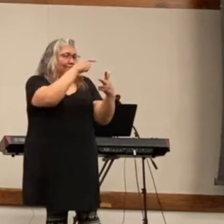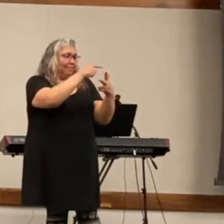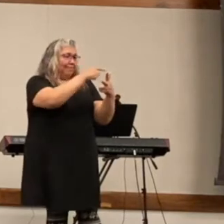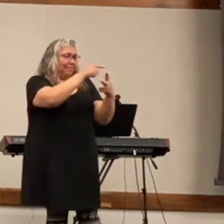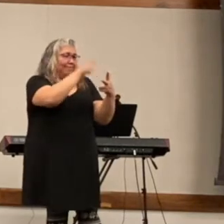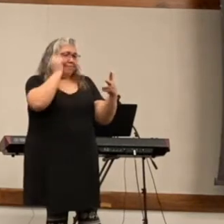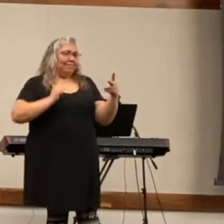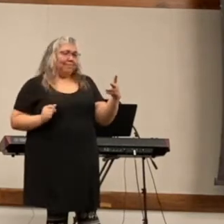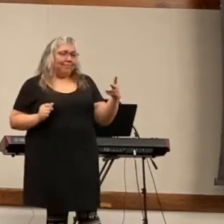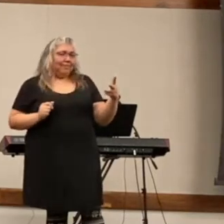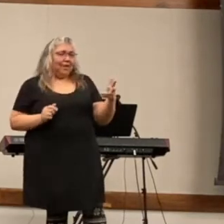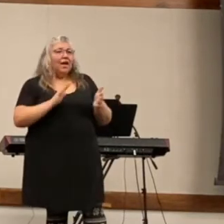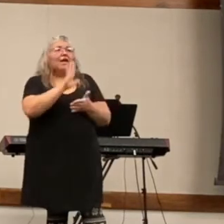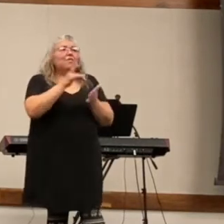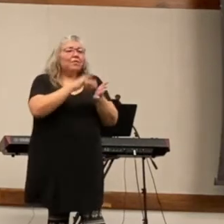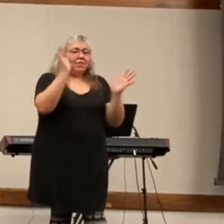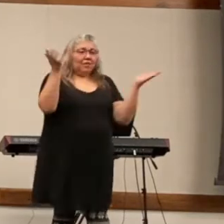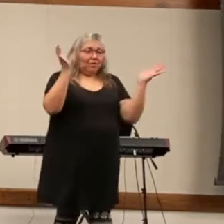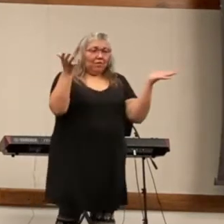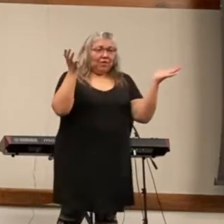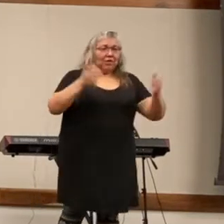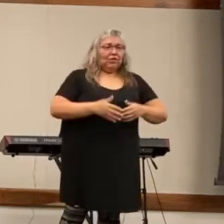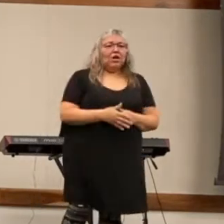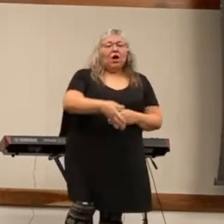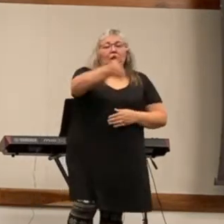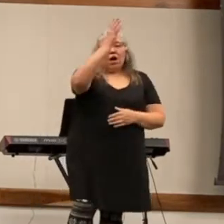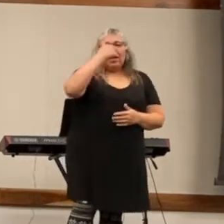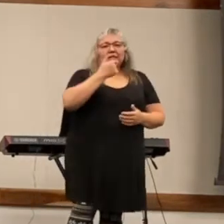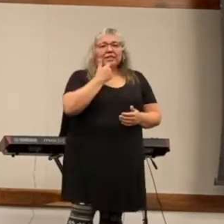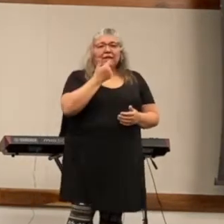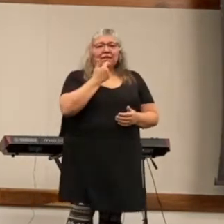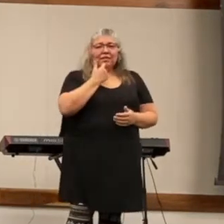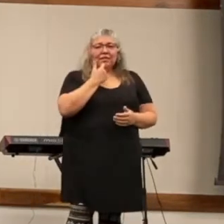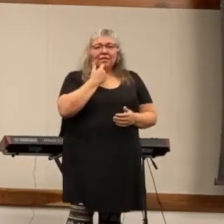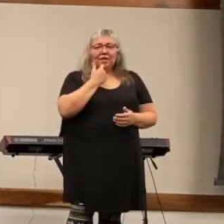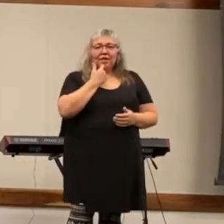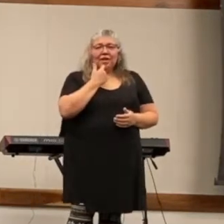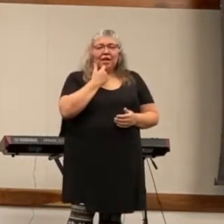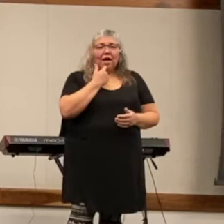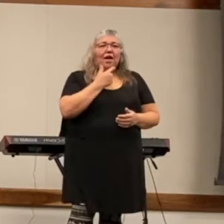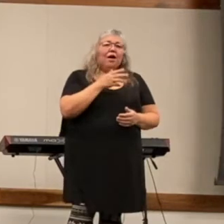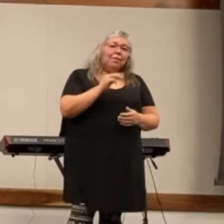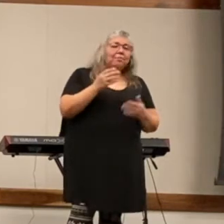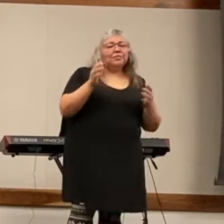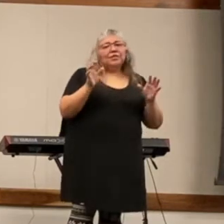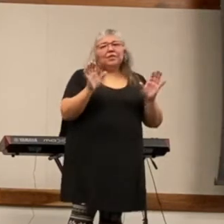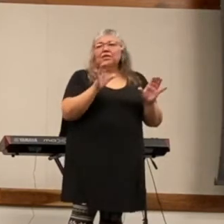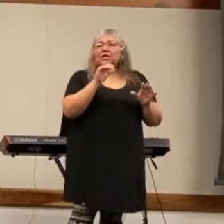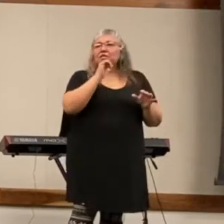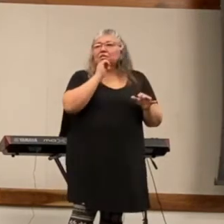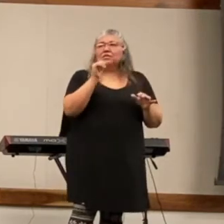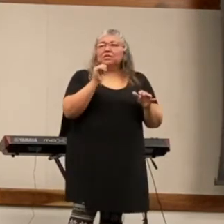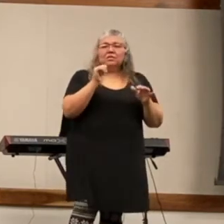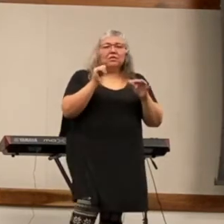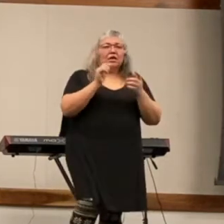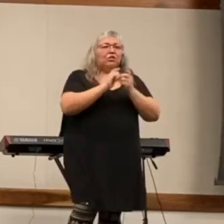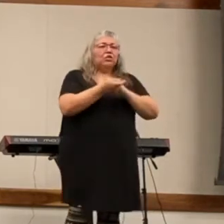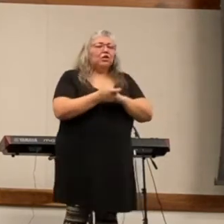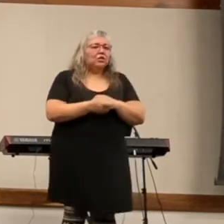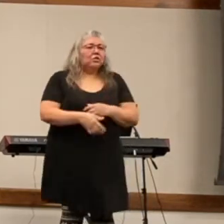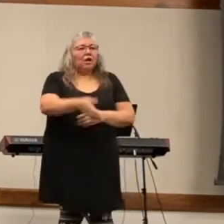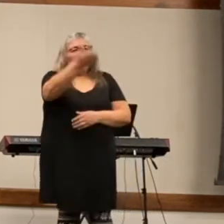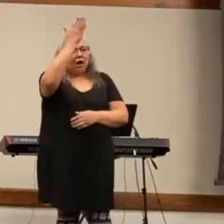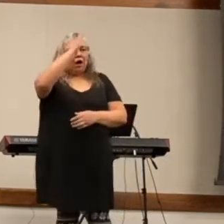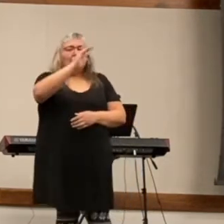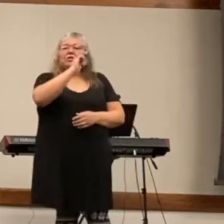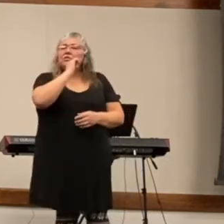one, in the middle of this conversation, God says, that he does not change. Point number one is God